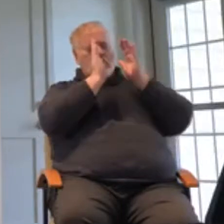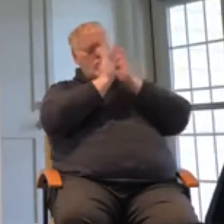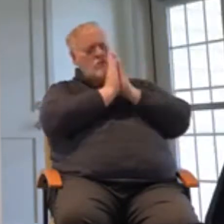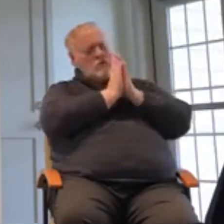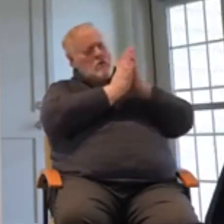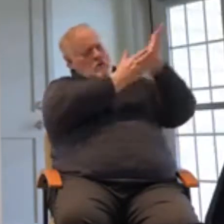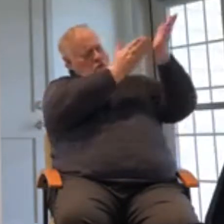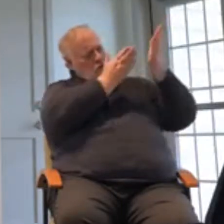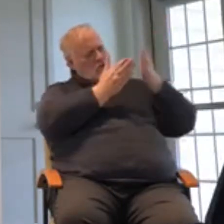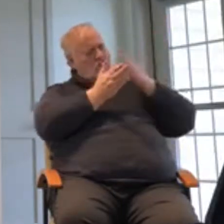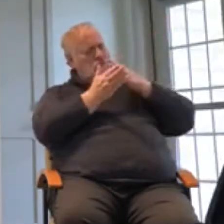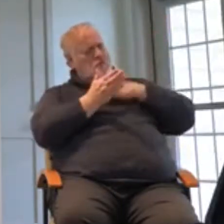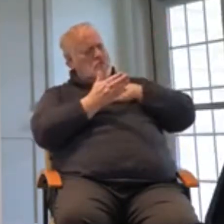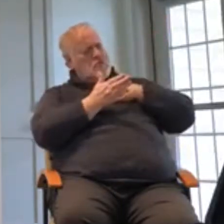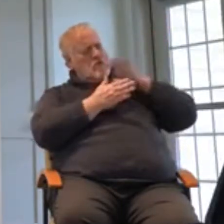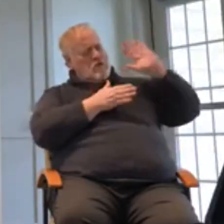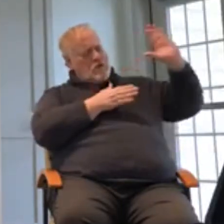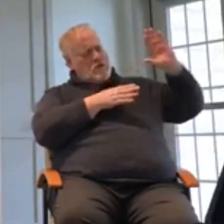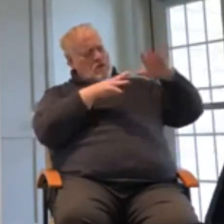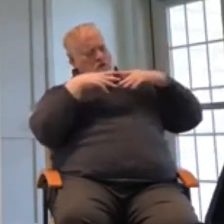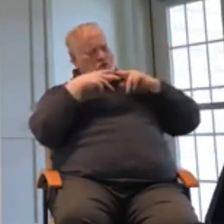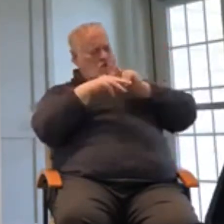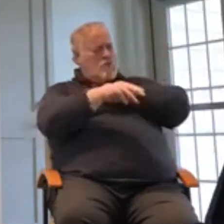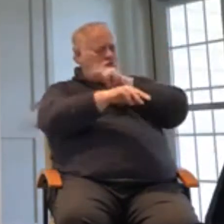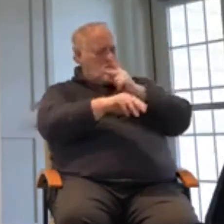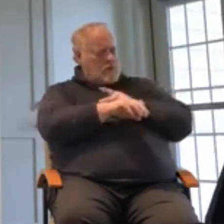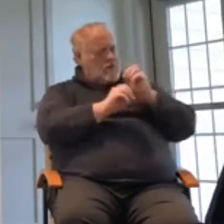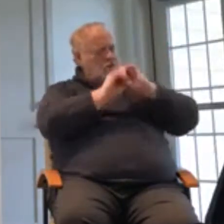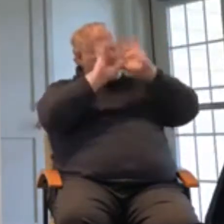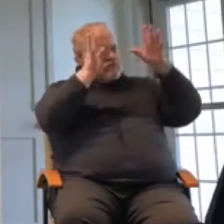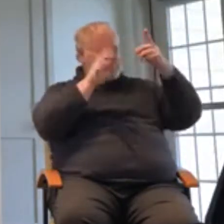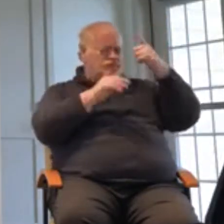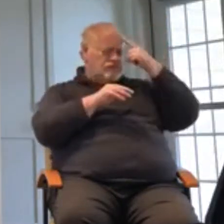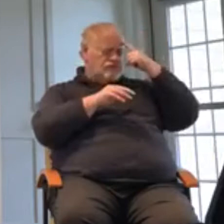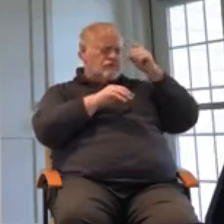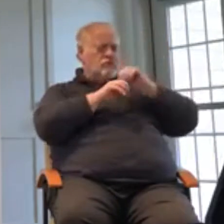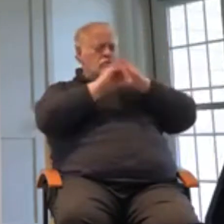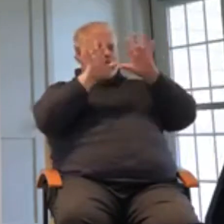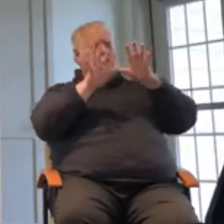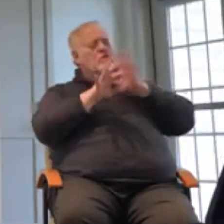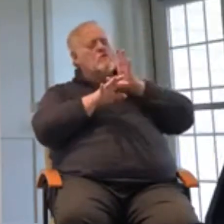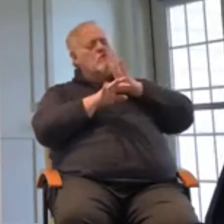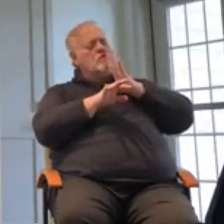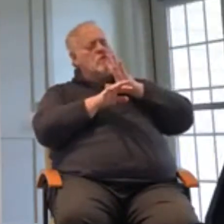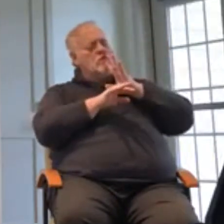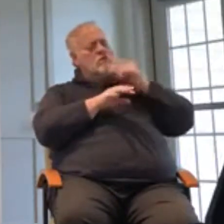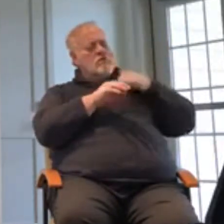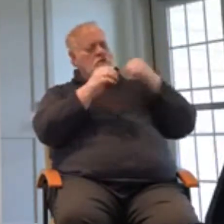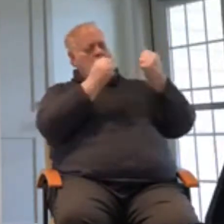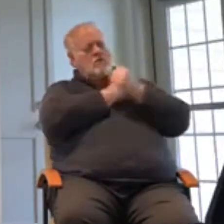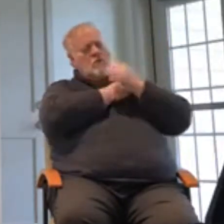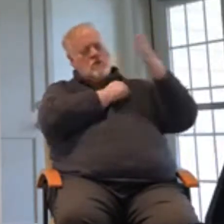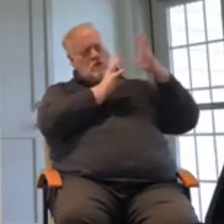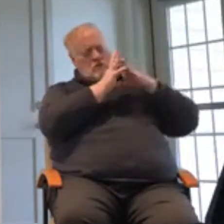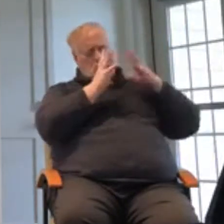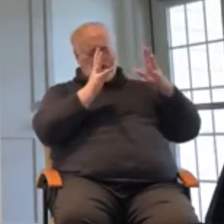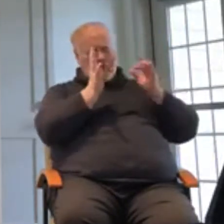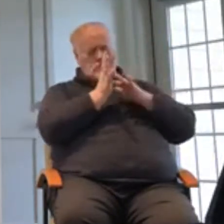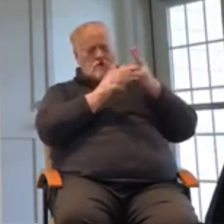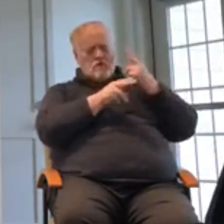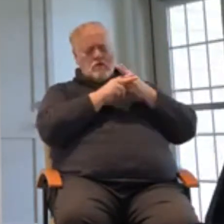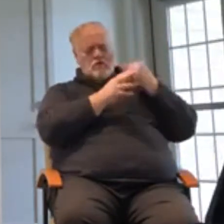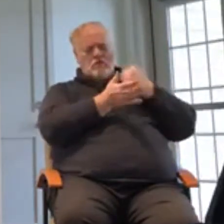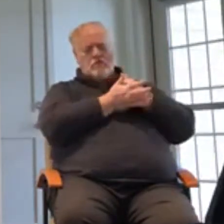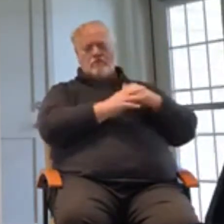you would give me your power, clarity of thought, clarity of speech. Speak to our hearts, Jesus. We love you so much. Amen.